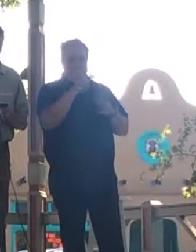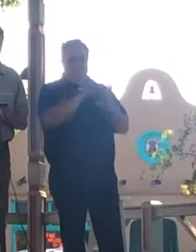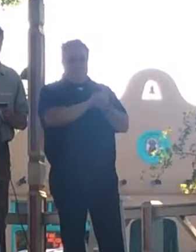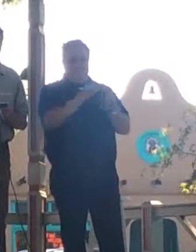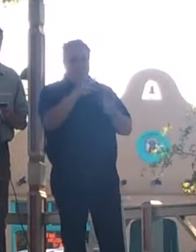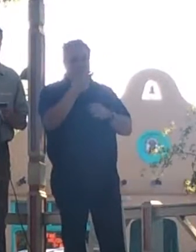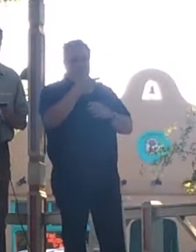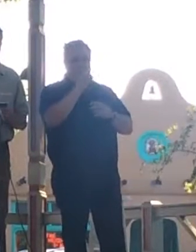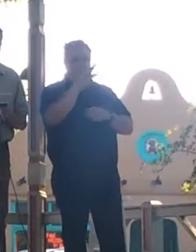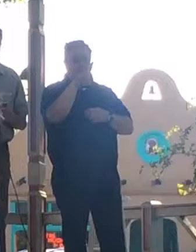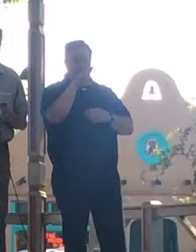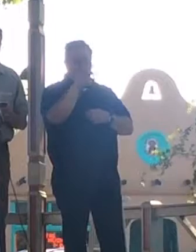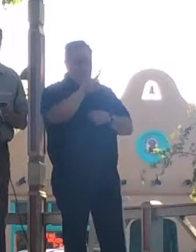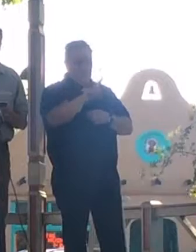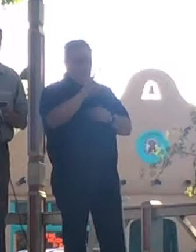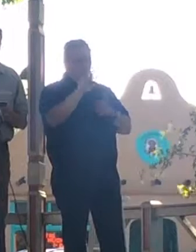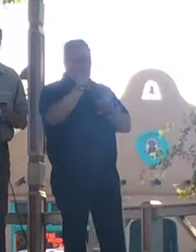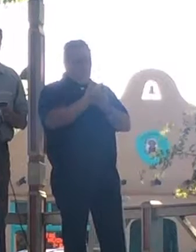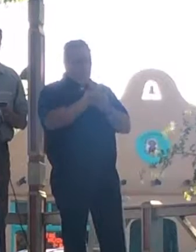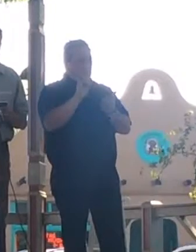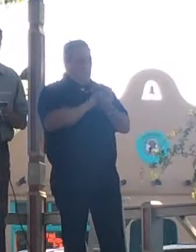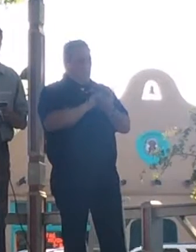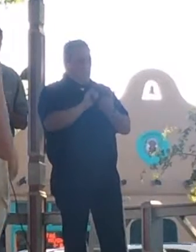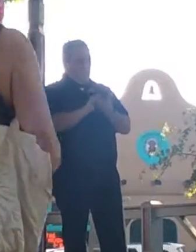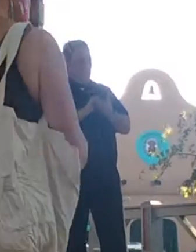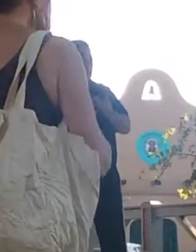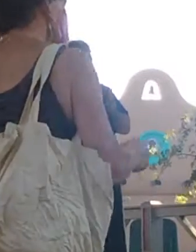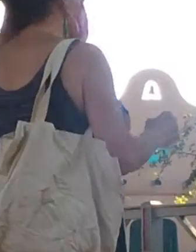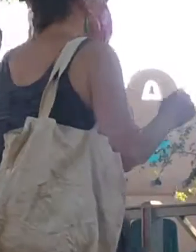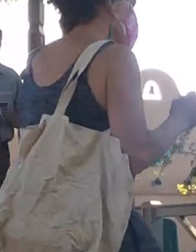assault of Harvard graduate Christian Cooper in New York